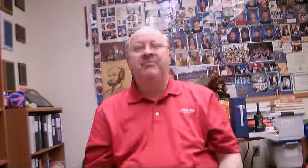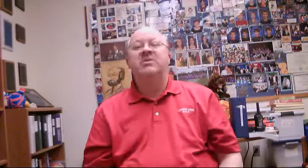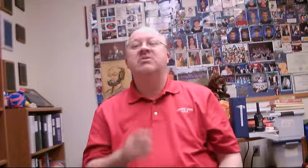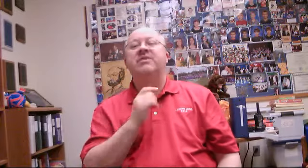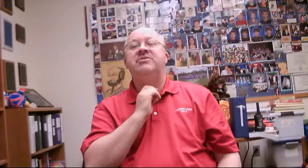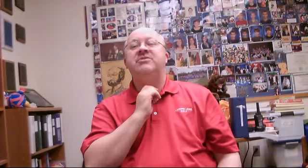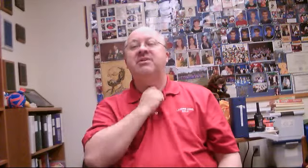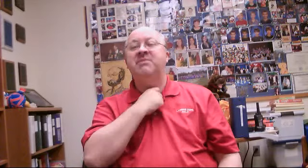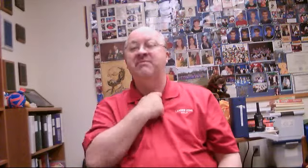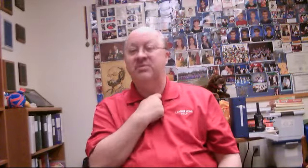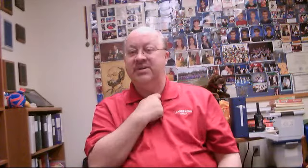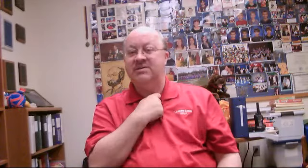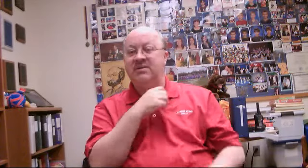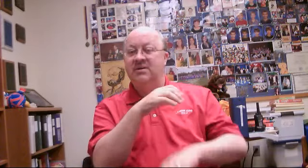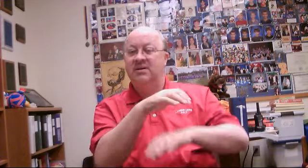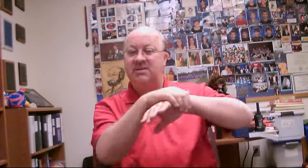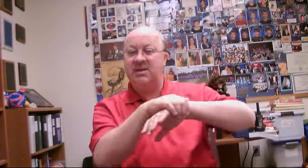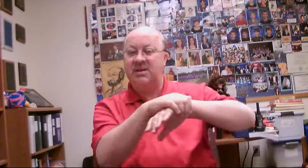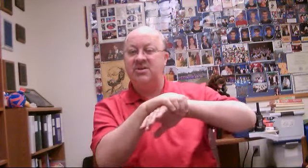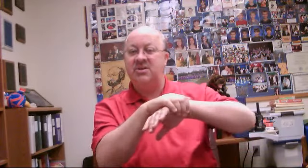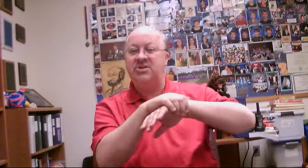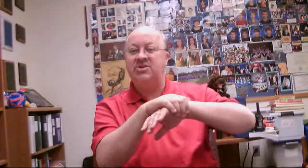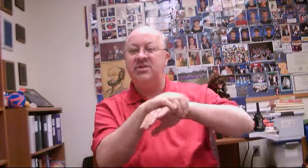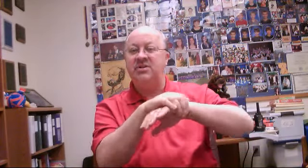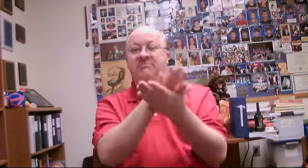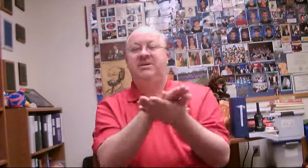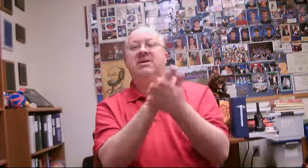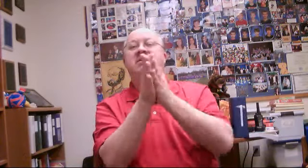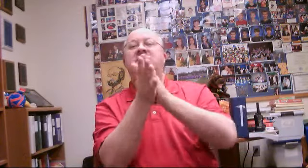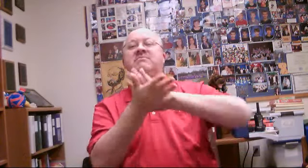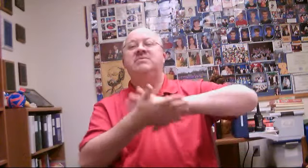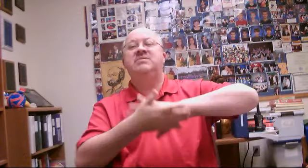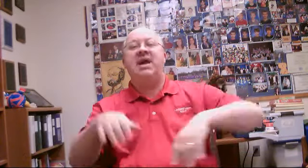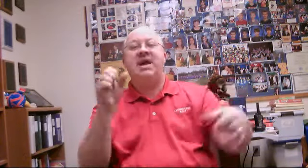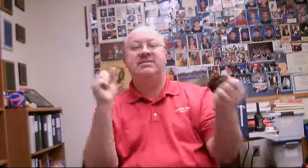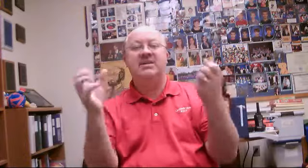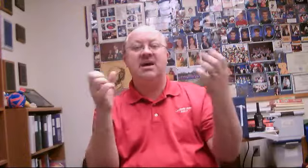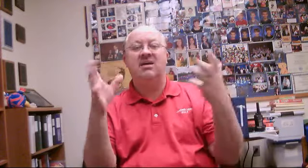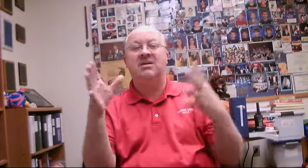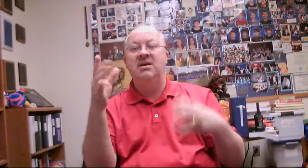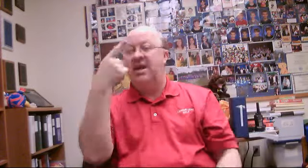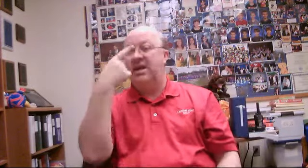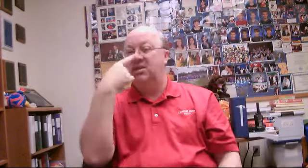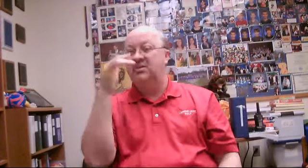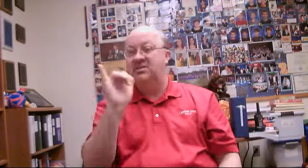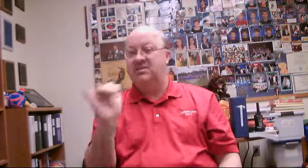So if I turn off my voice, the English becomes ASL and looks